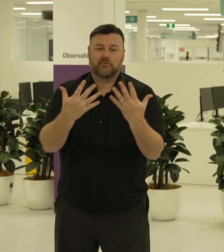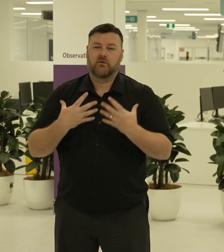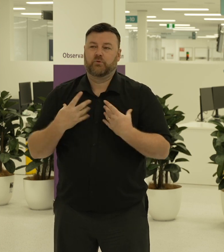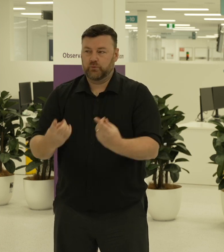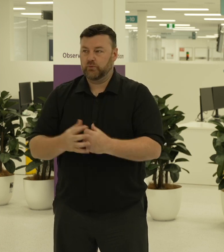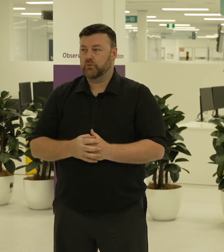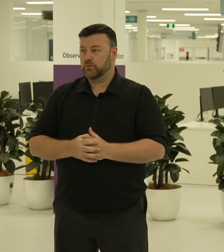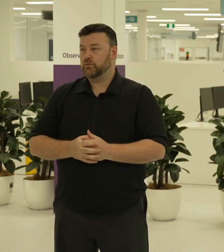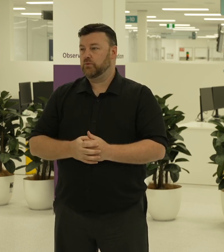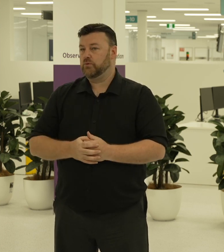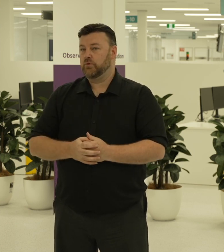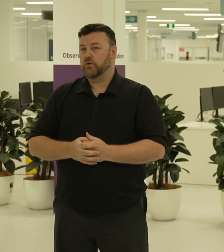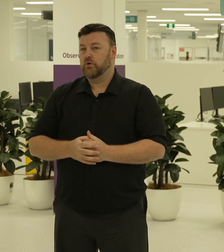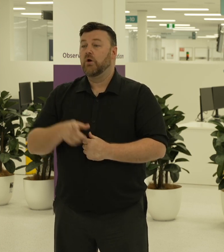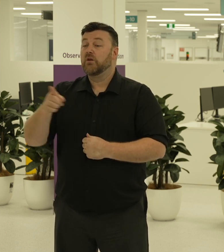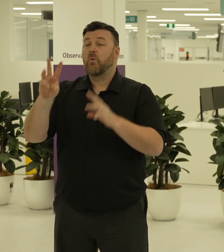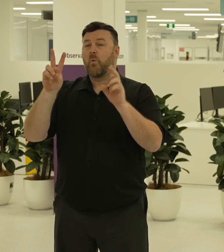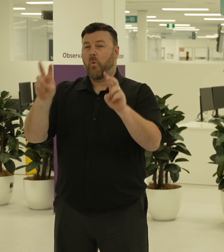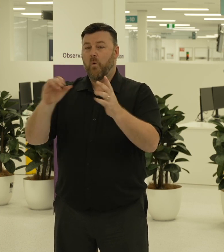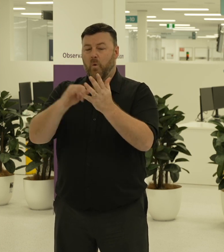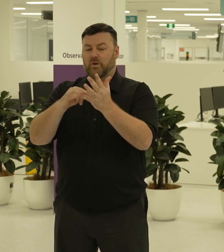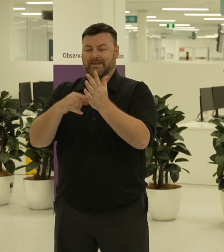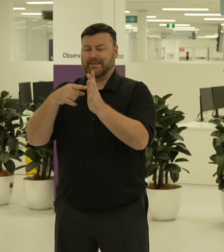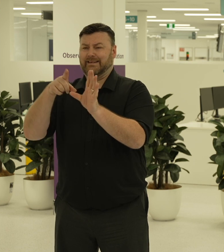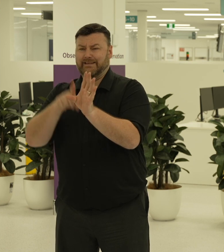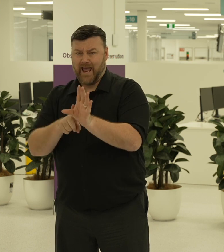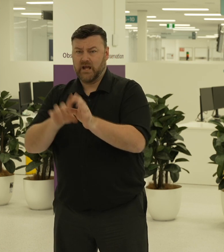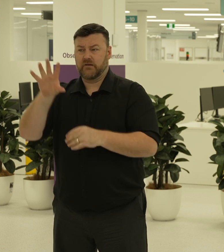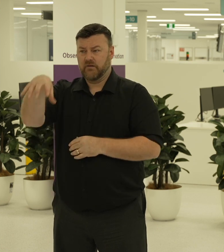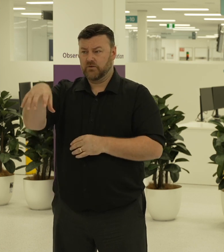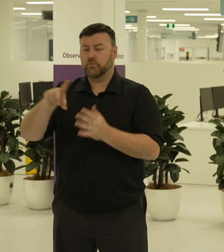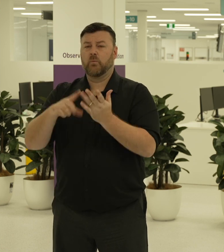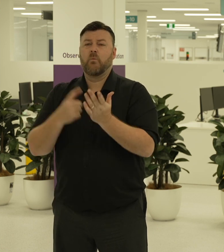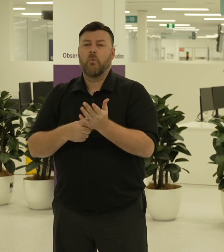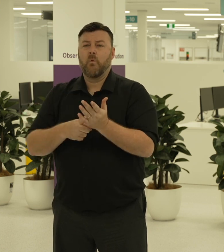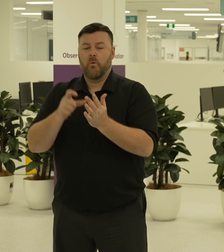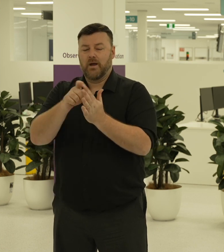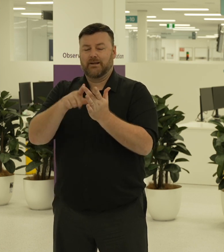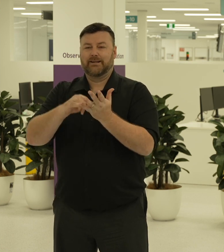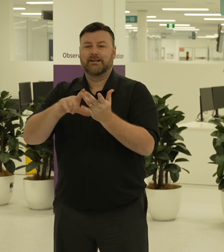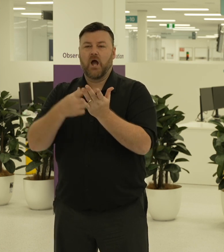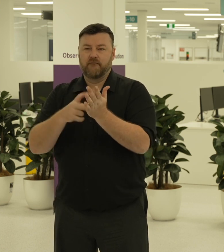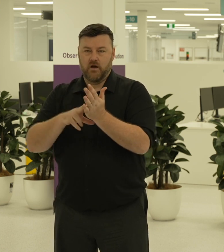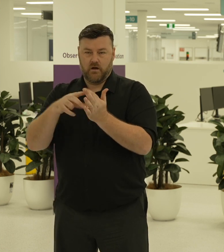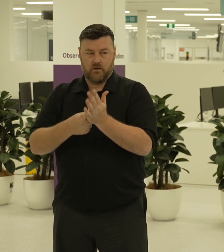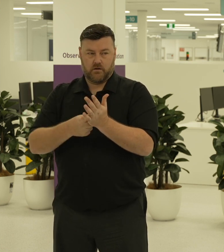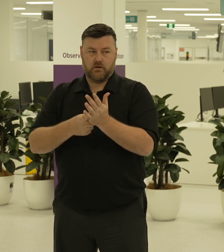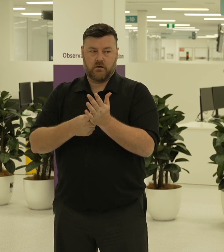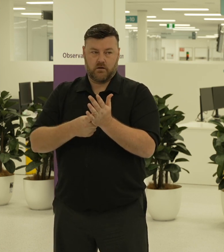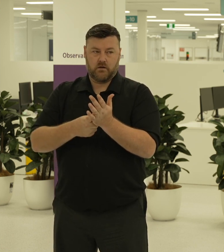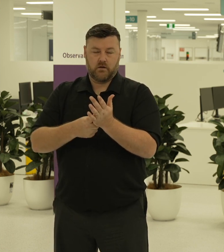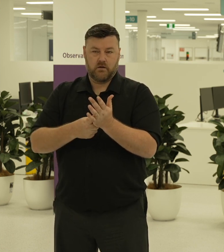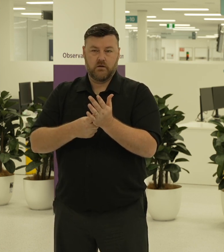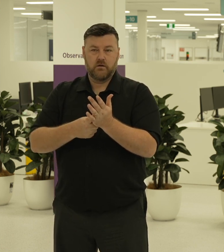available for the stay venues or the discover venues as part of the other suite of packages